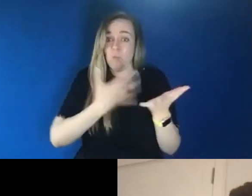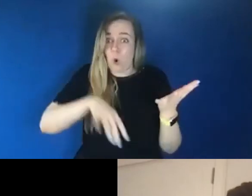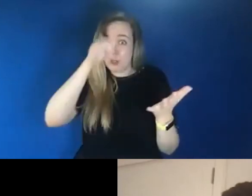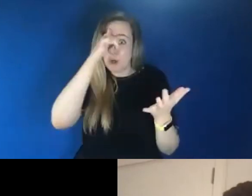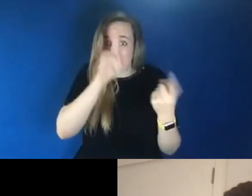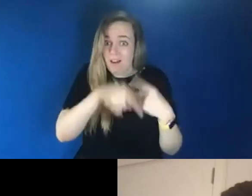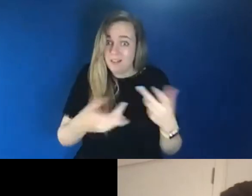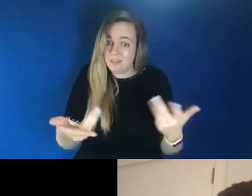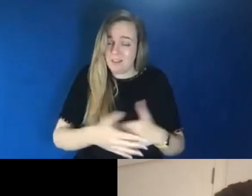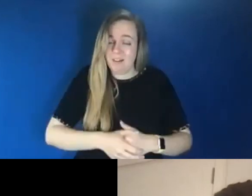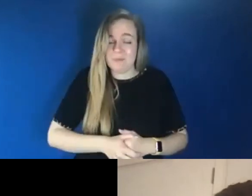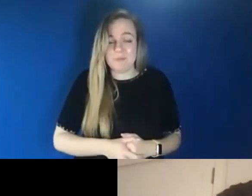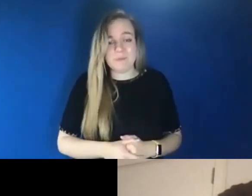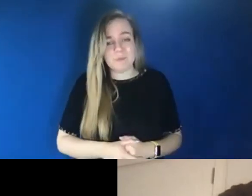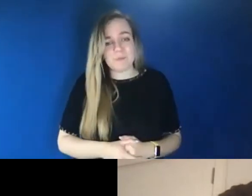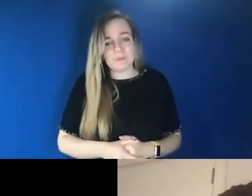Yeah,